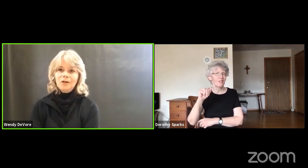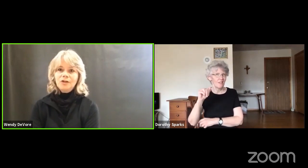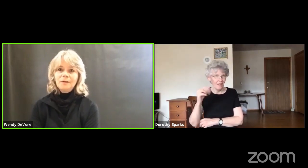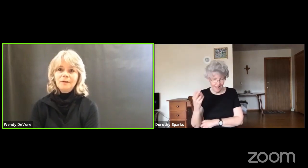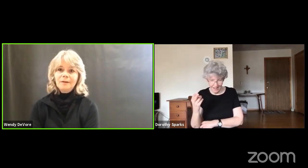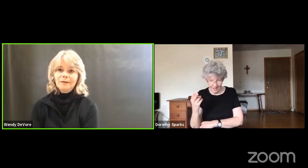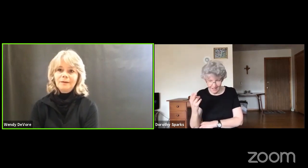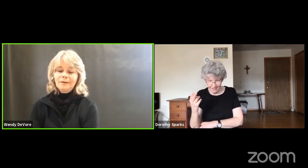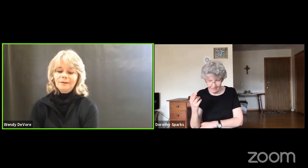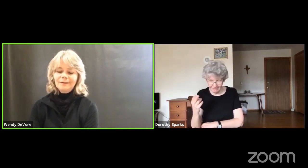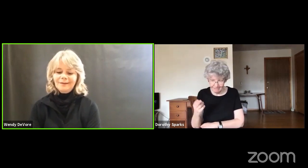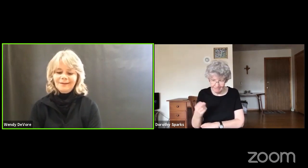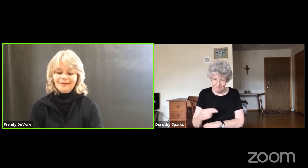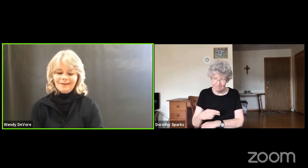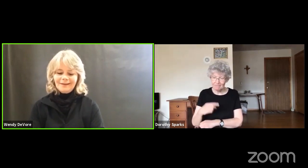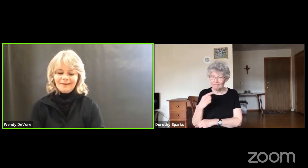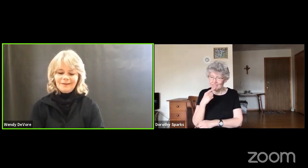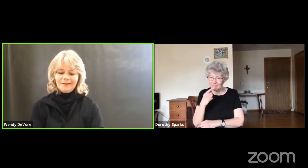in